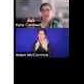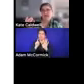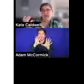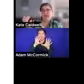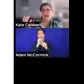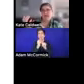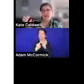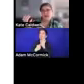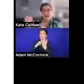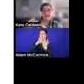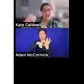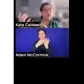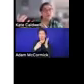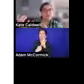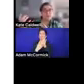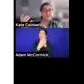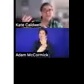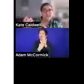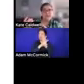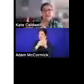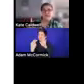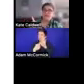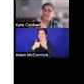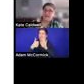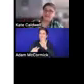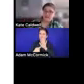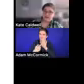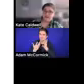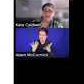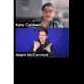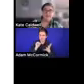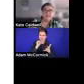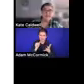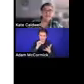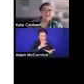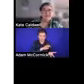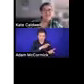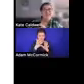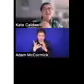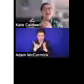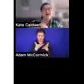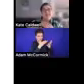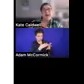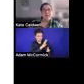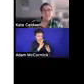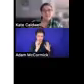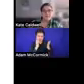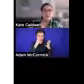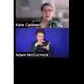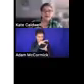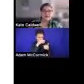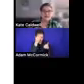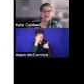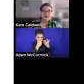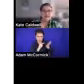understand and use in one's daily life, but that's not knowledge translation. That would